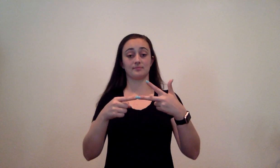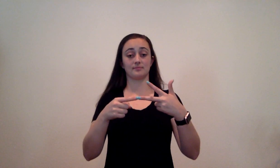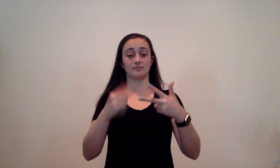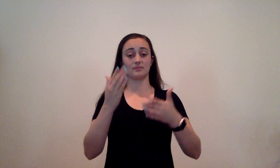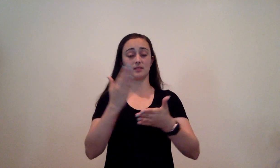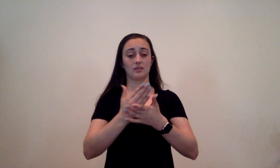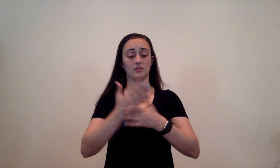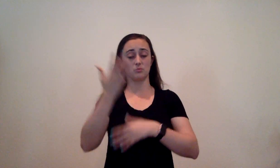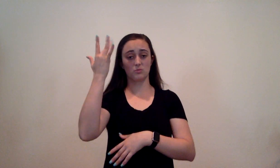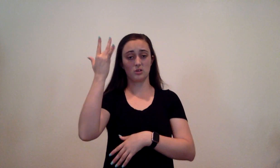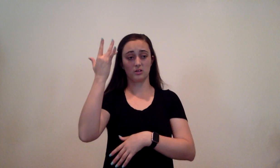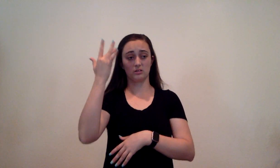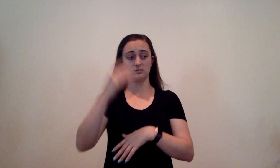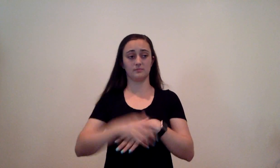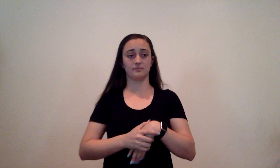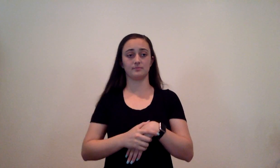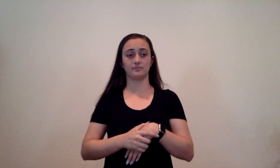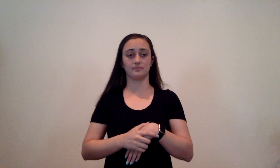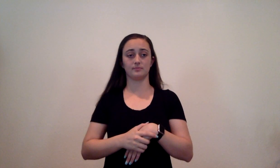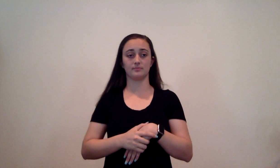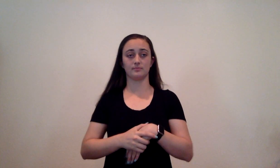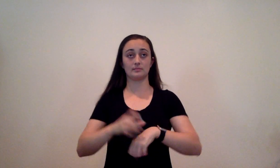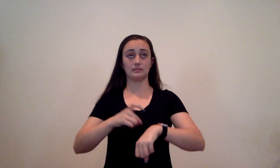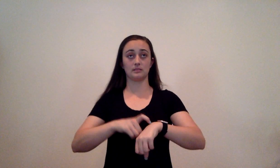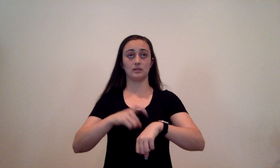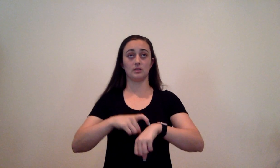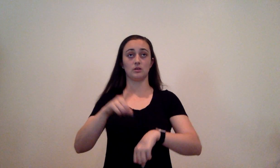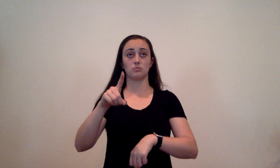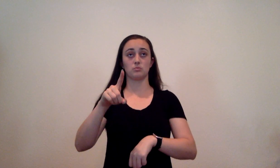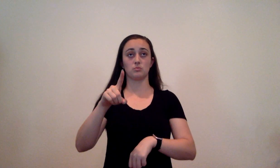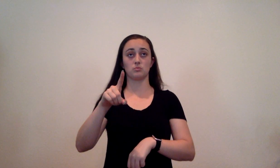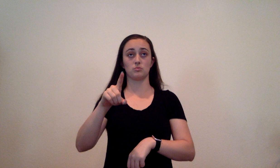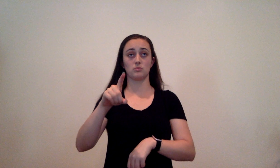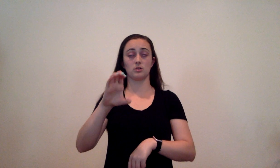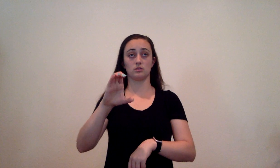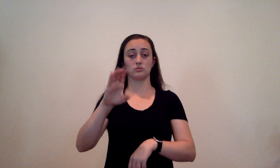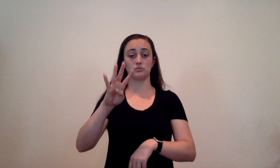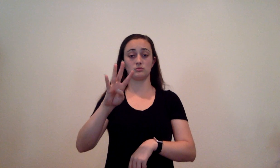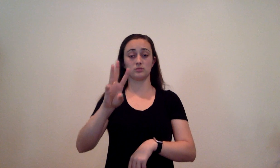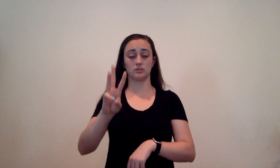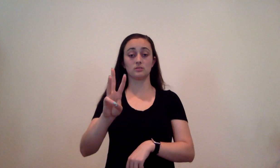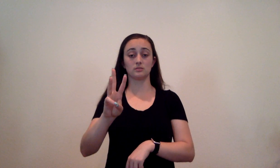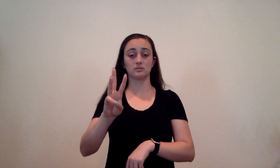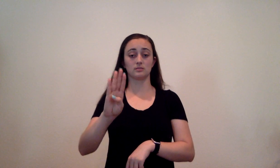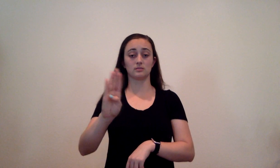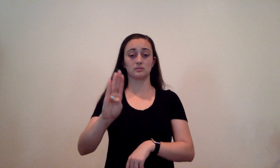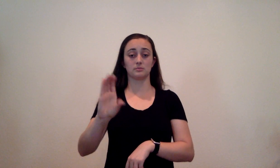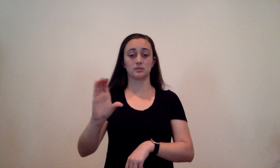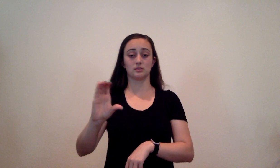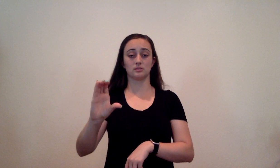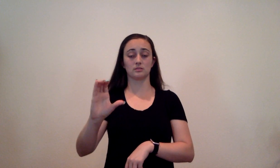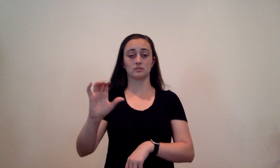in 146 BC when Rome conquered Greece and made Greece a Roman